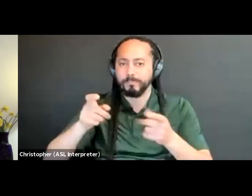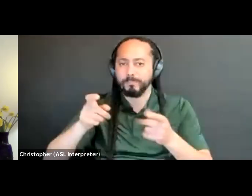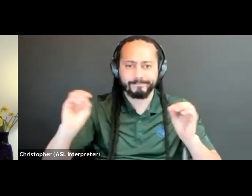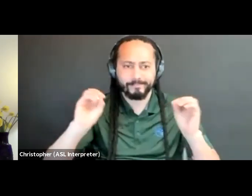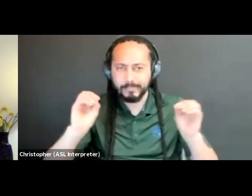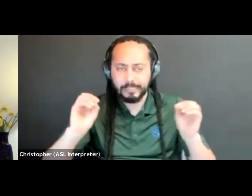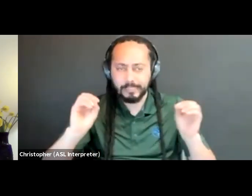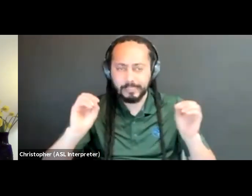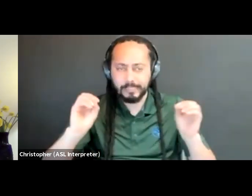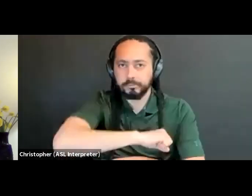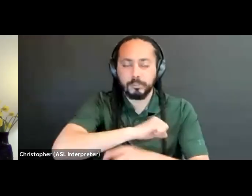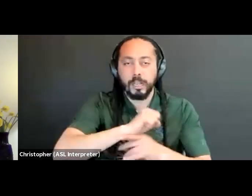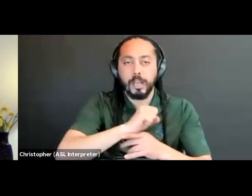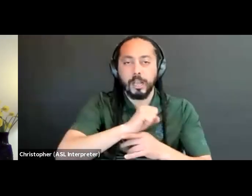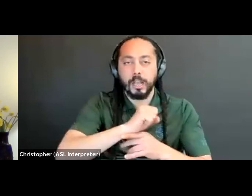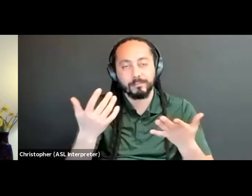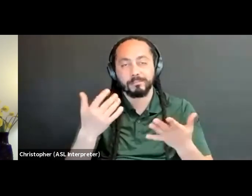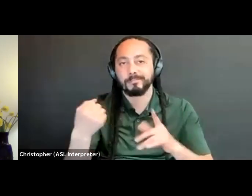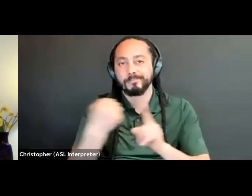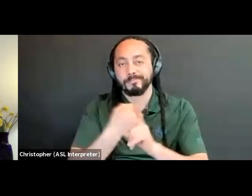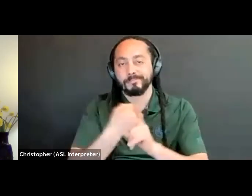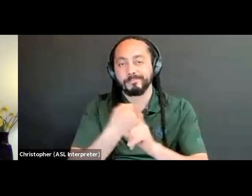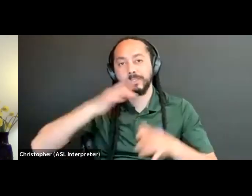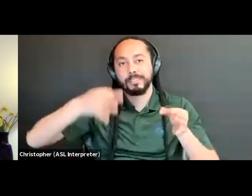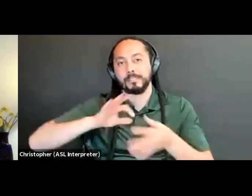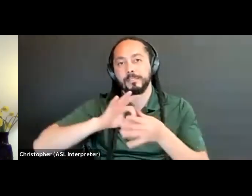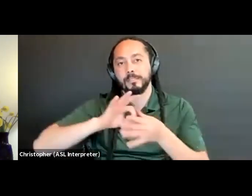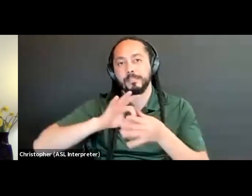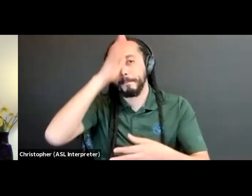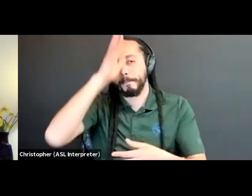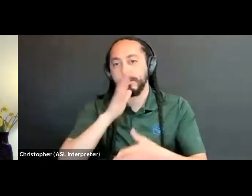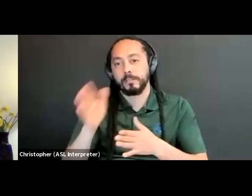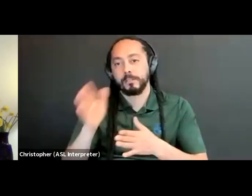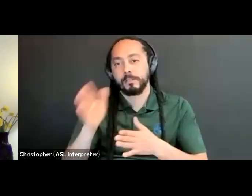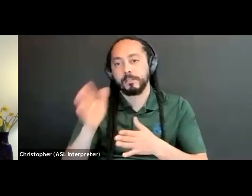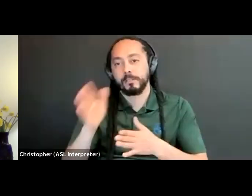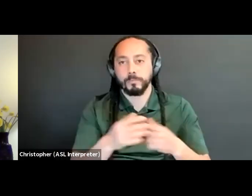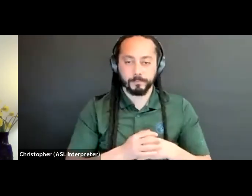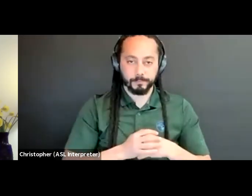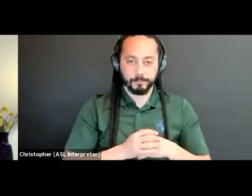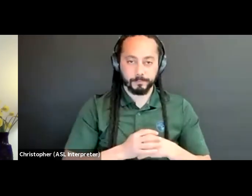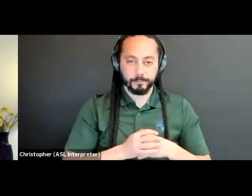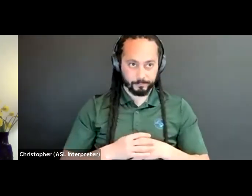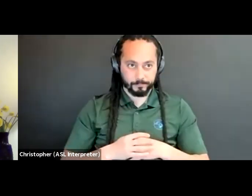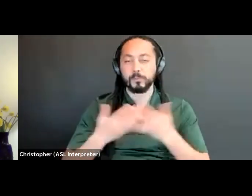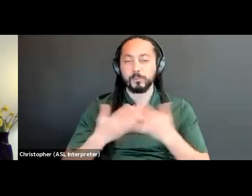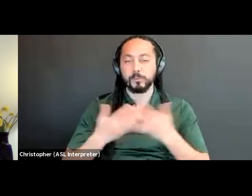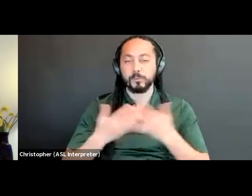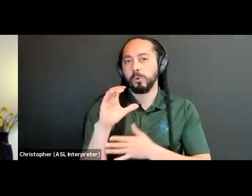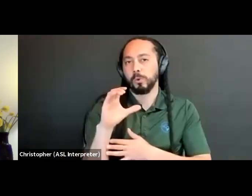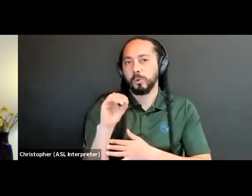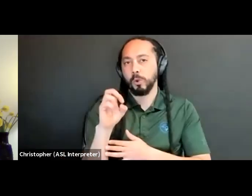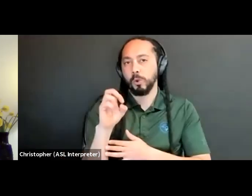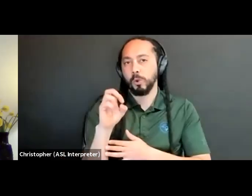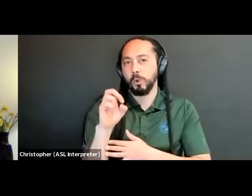parenting arrangements. So just a brief introduction to coercive control. It is, this is Evan Stark,